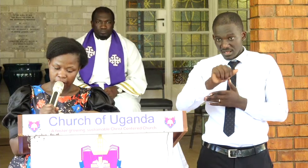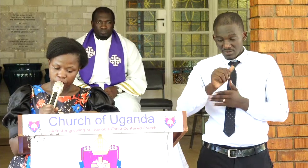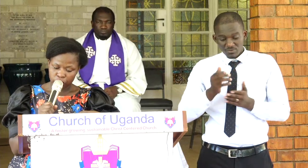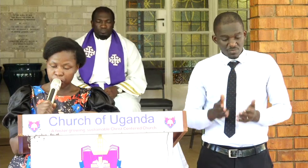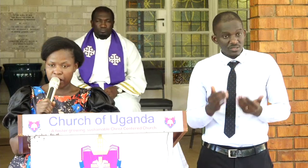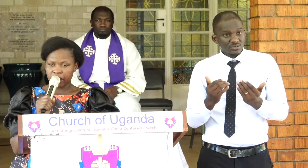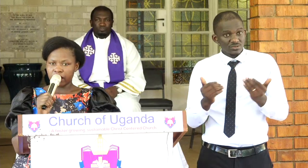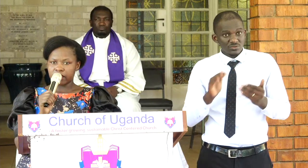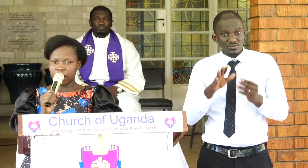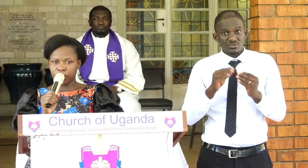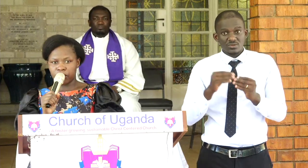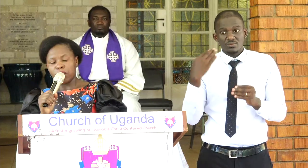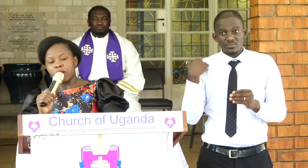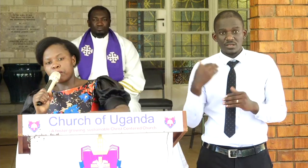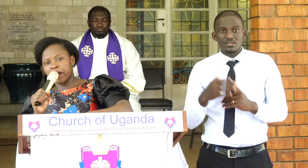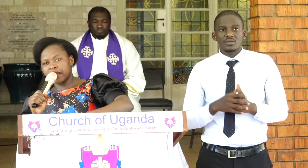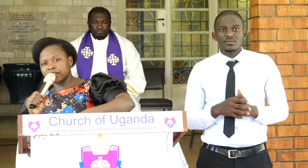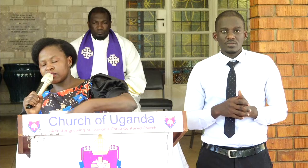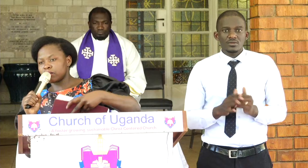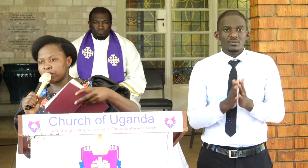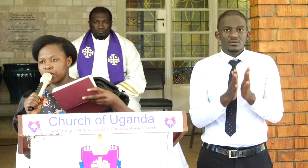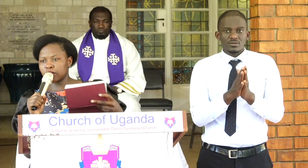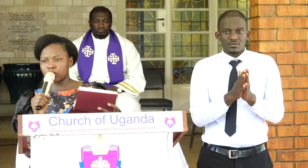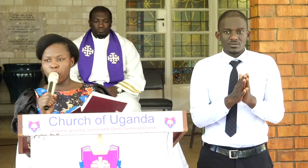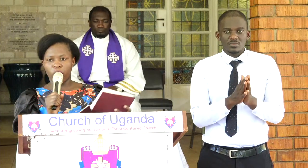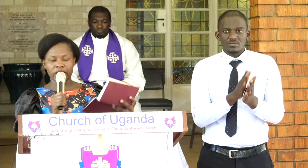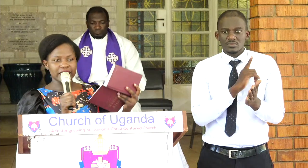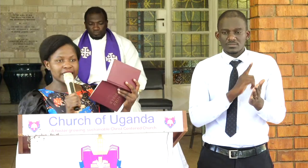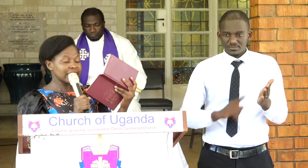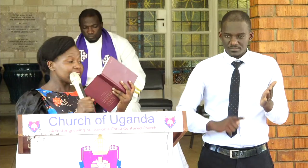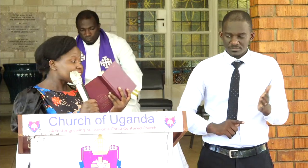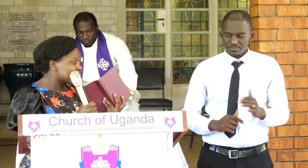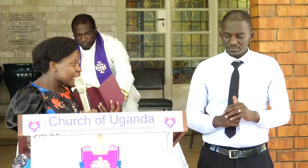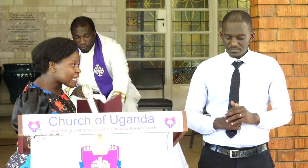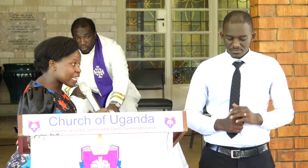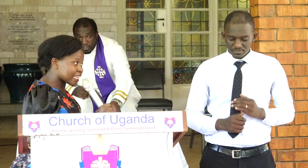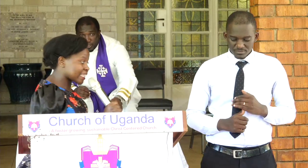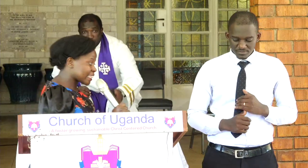children to your brother Nahor. Praise be to God.